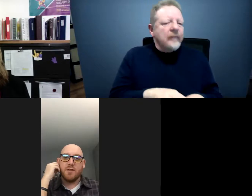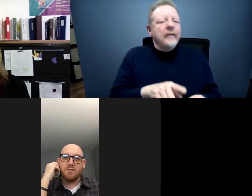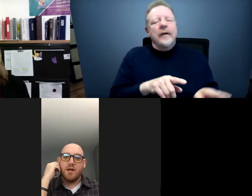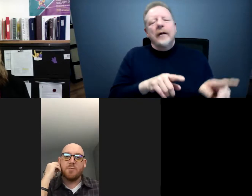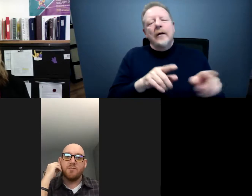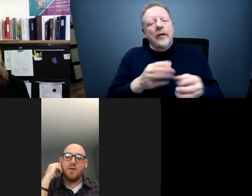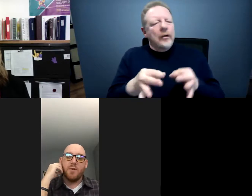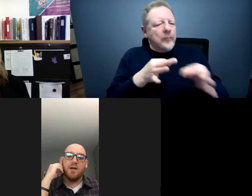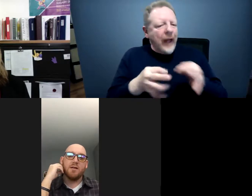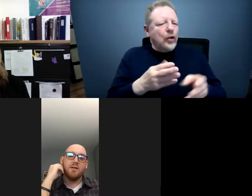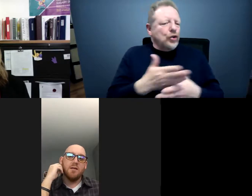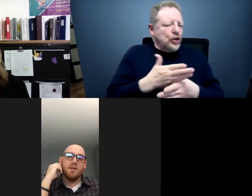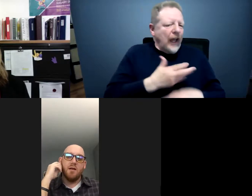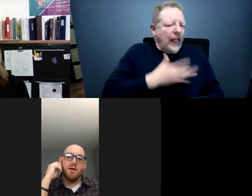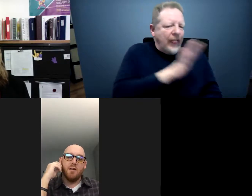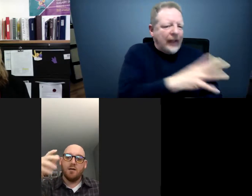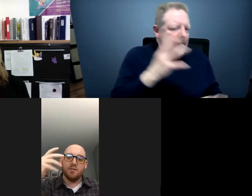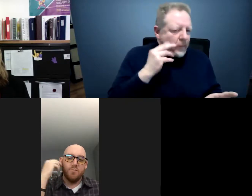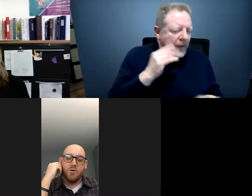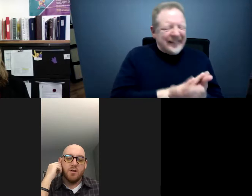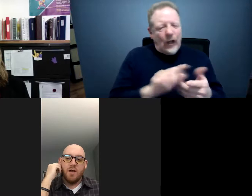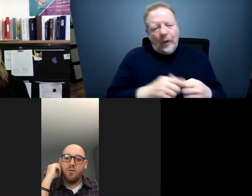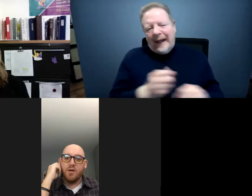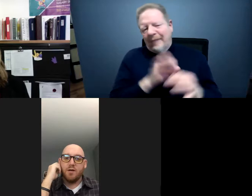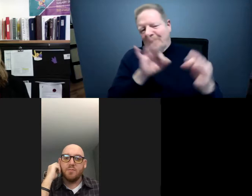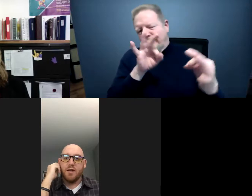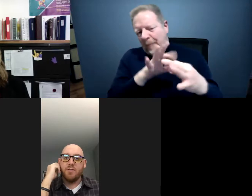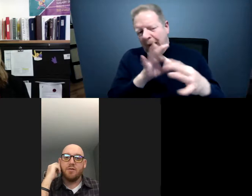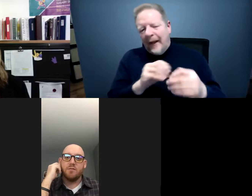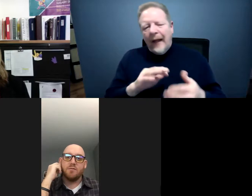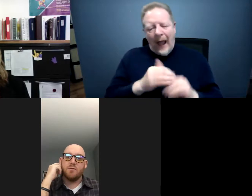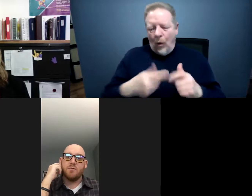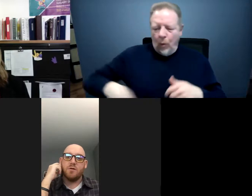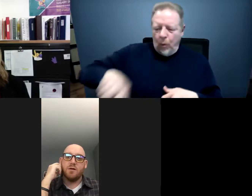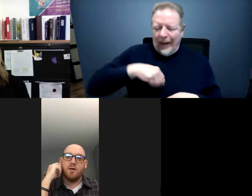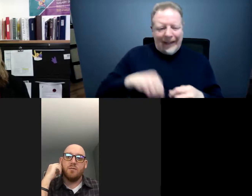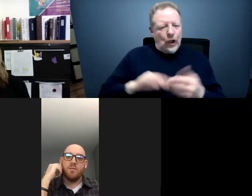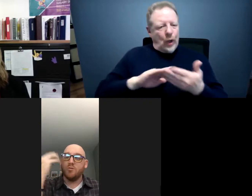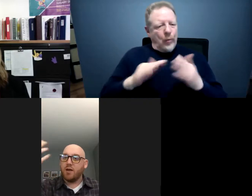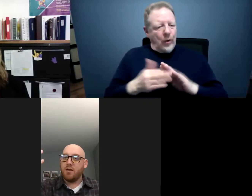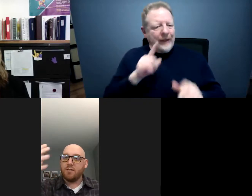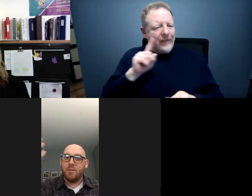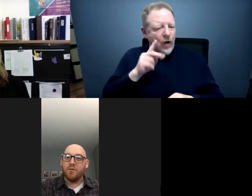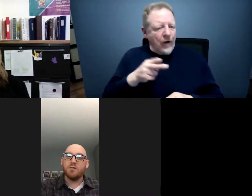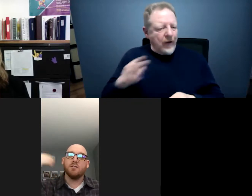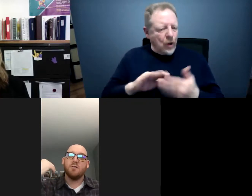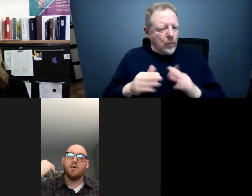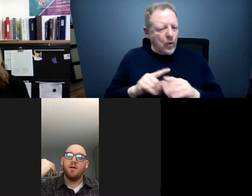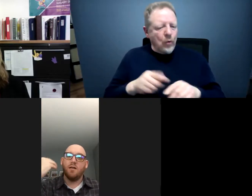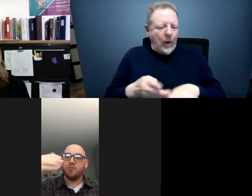the type of feedback, and as a community, how we can come together to educate the parents and